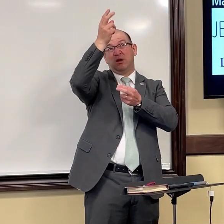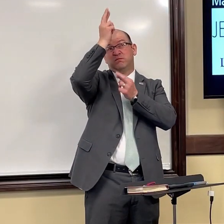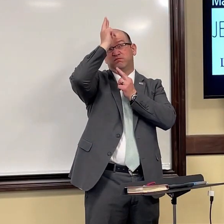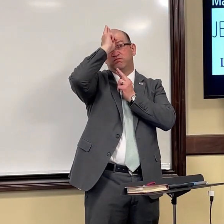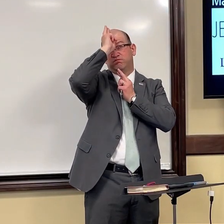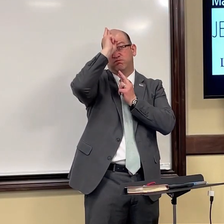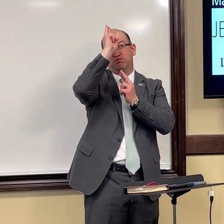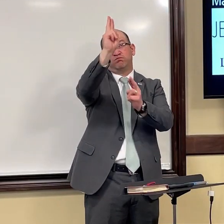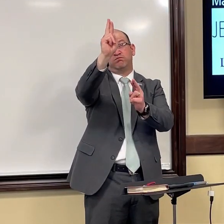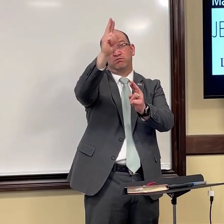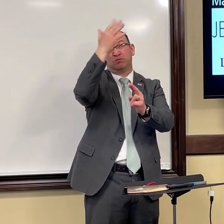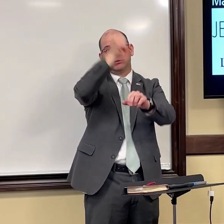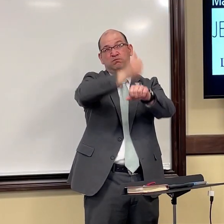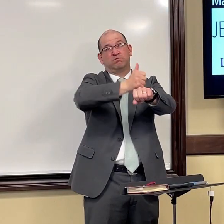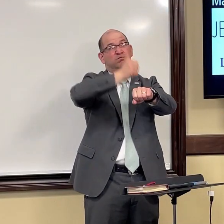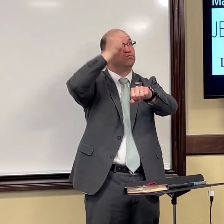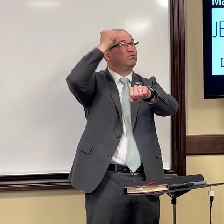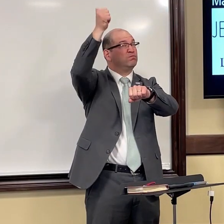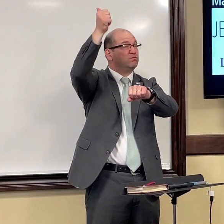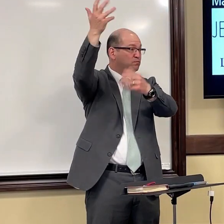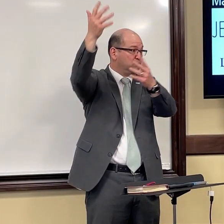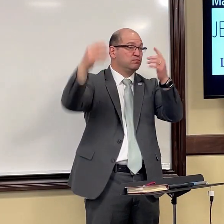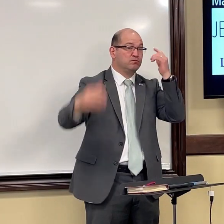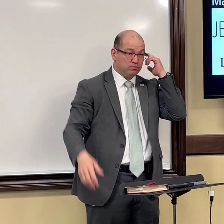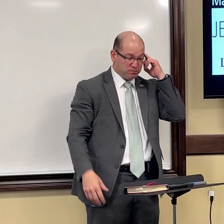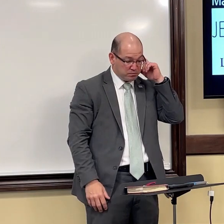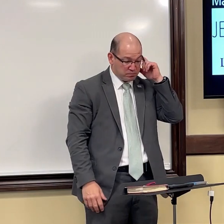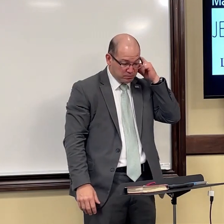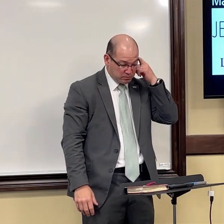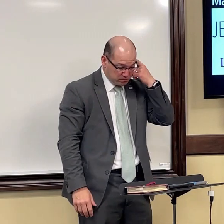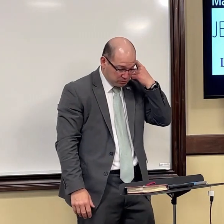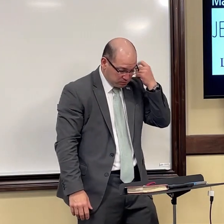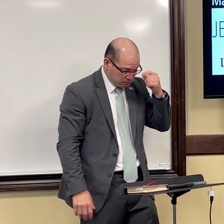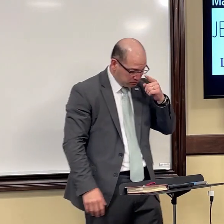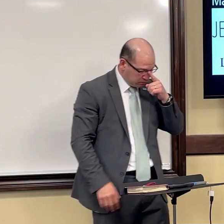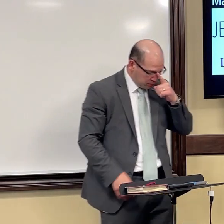No, we should just honor and respect him because he is supreme.